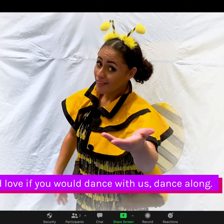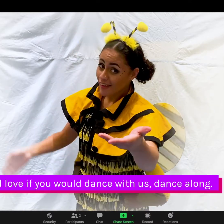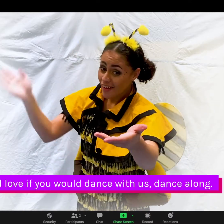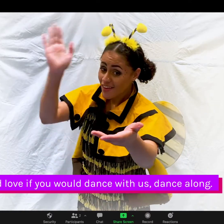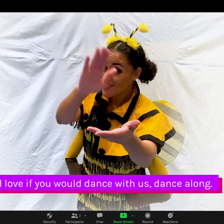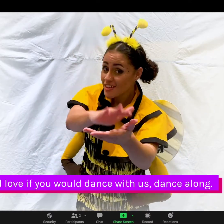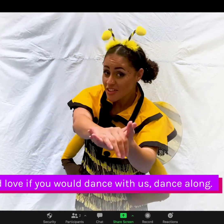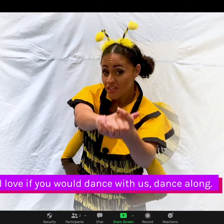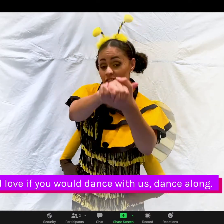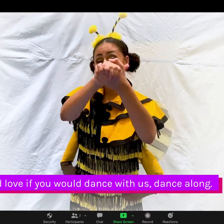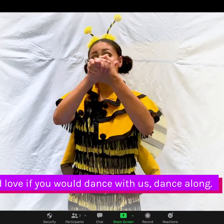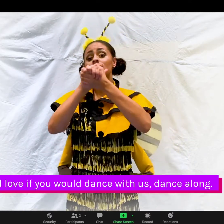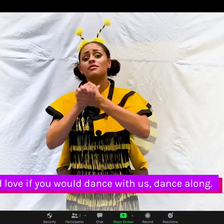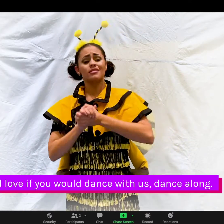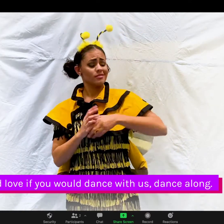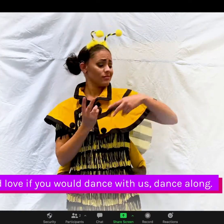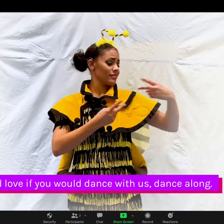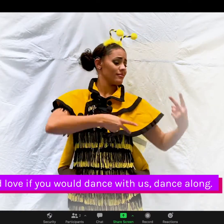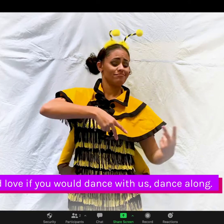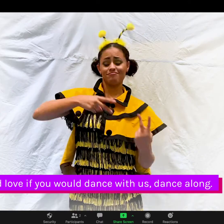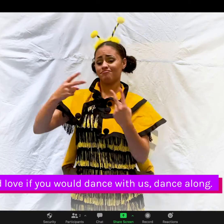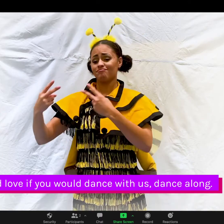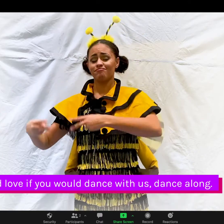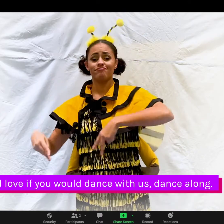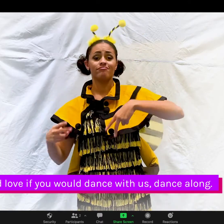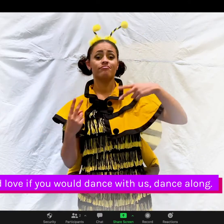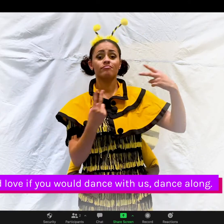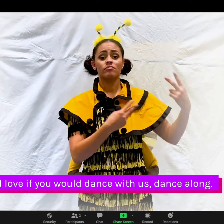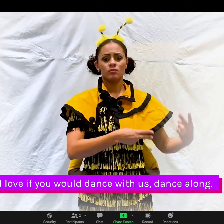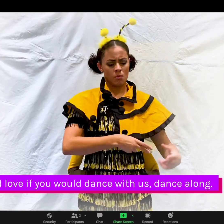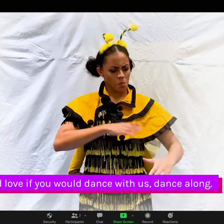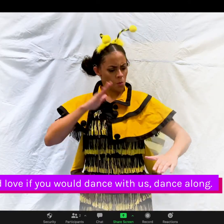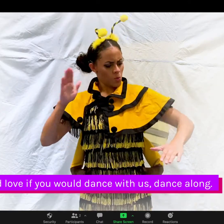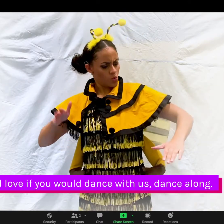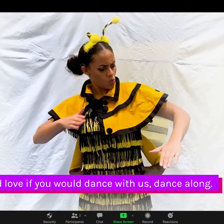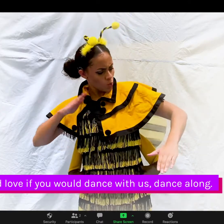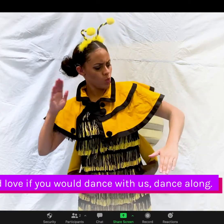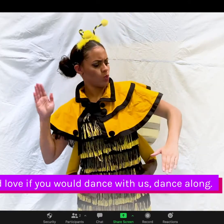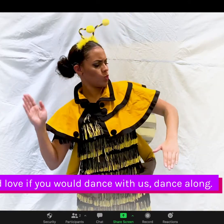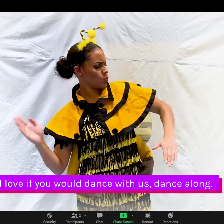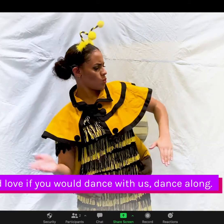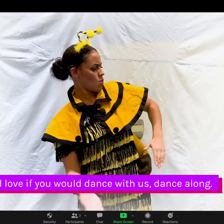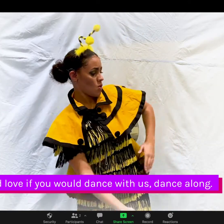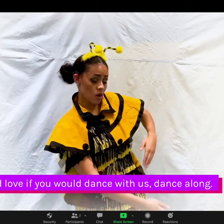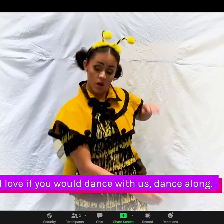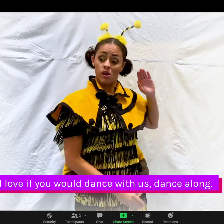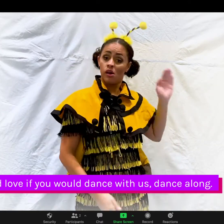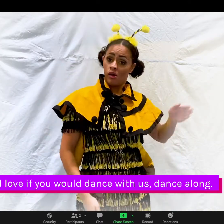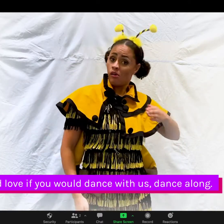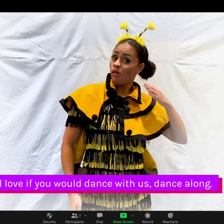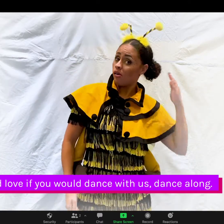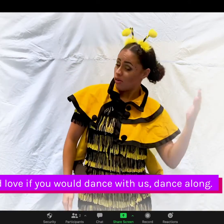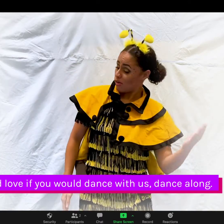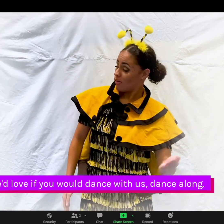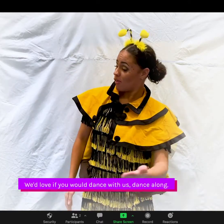We'd love if you would dance with us, dance along.